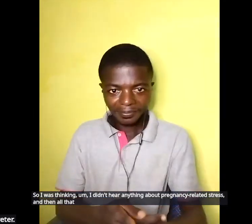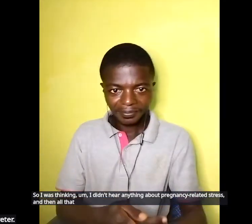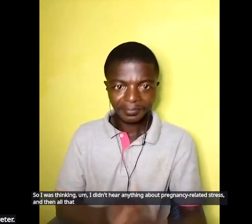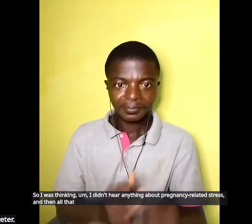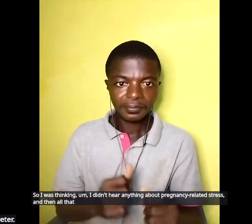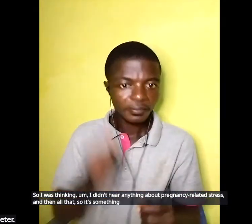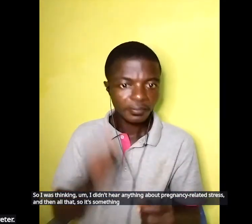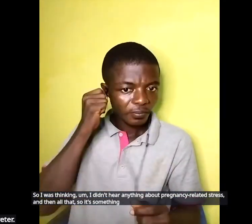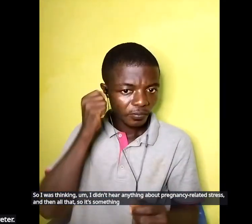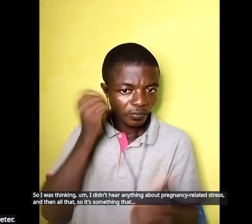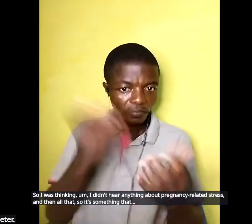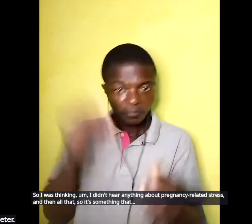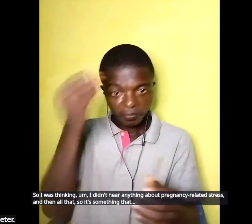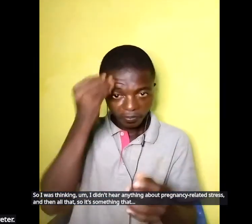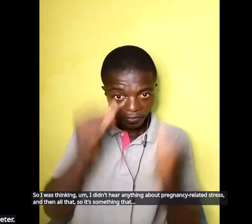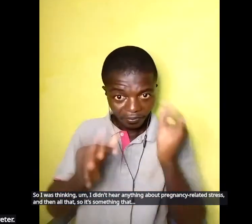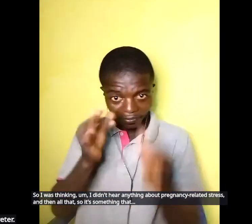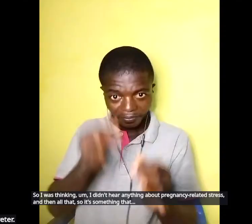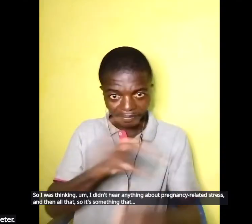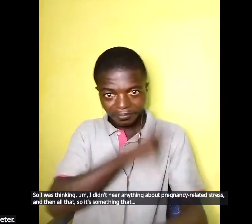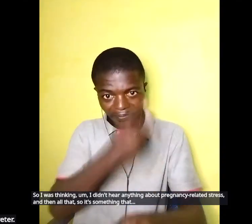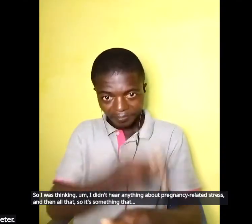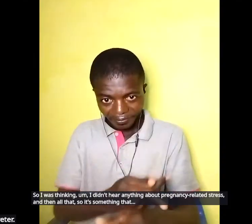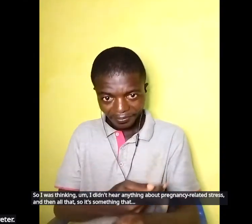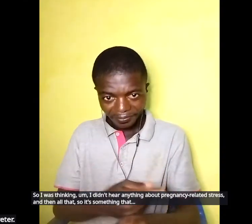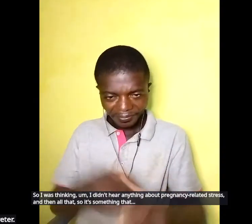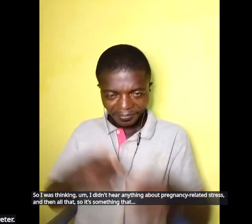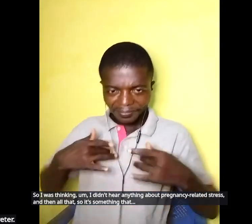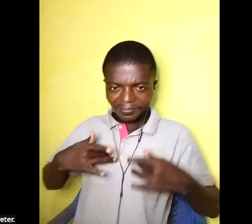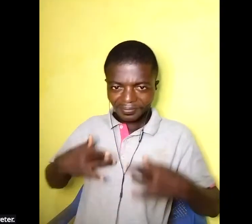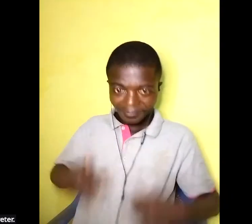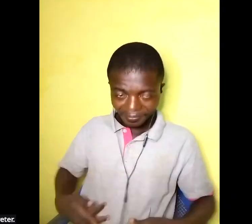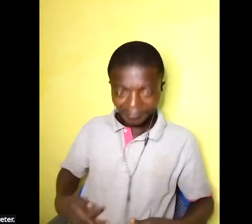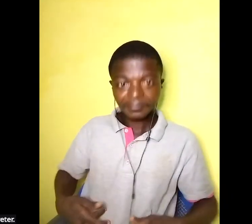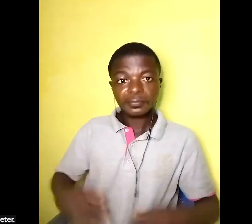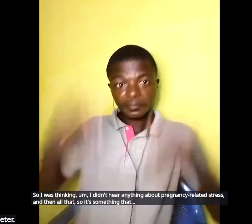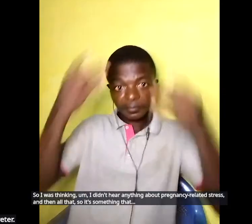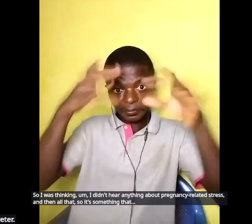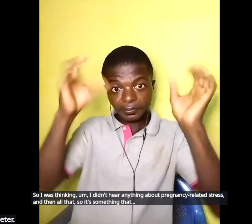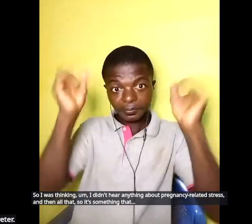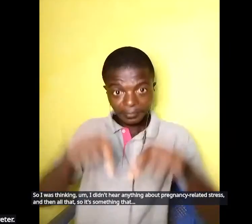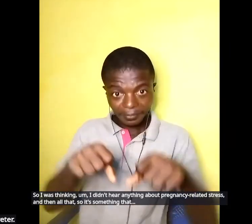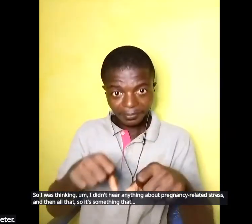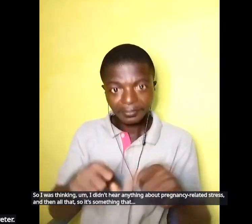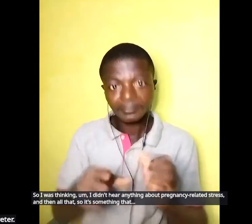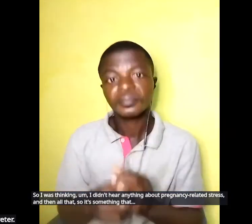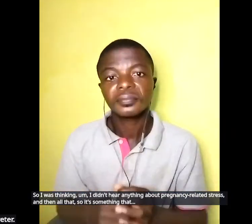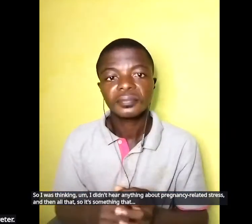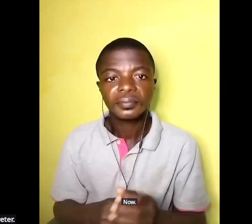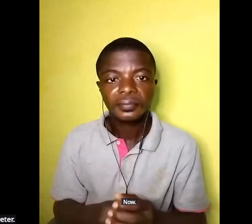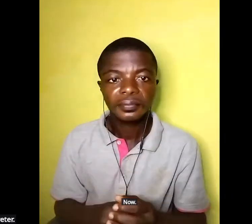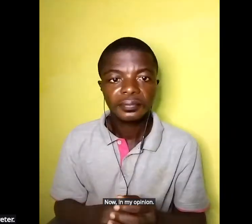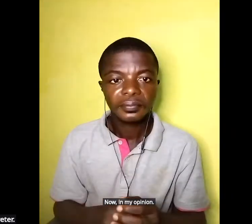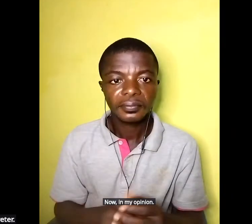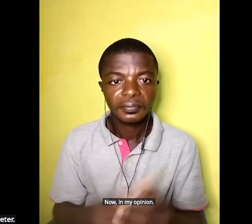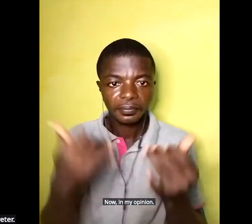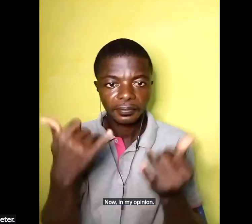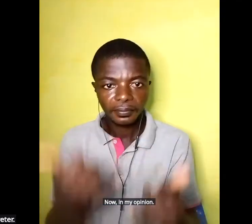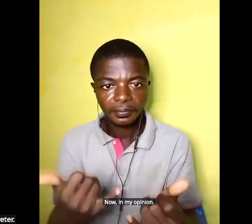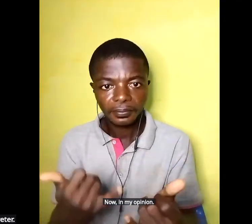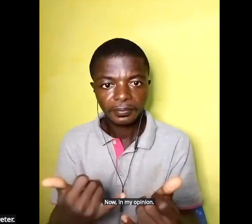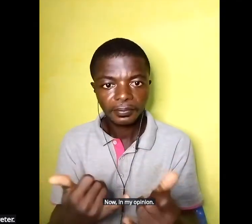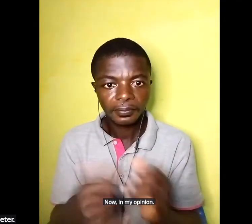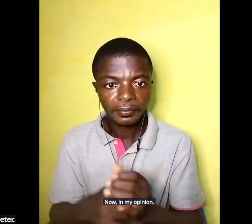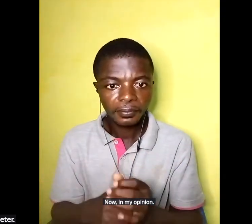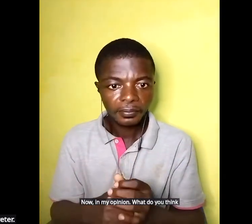that I also wanted to contribute. Now, my question, what do you think